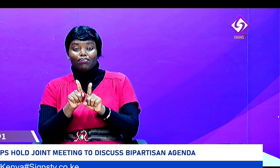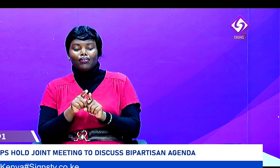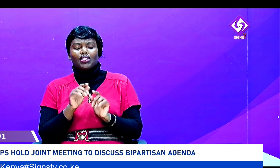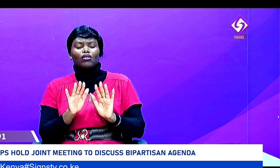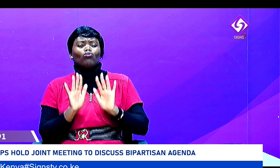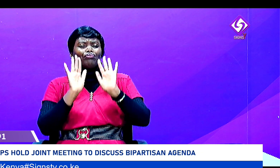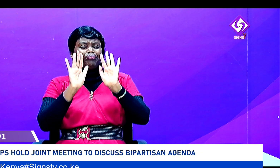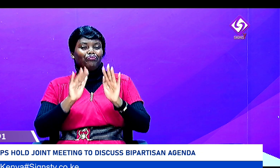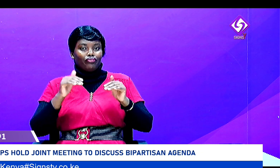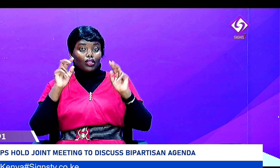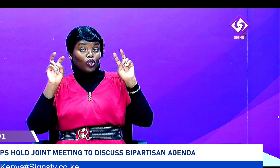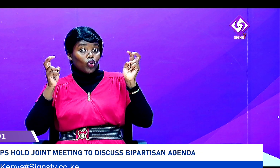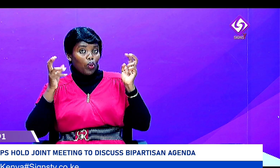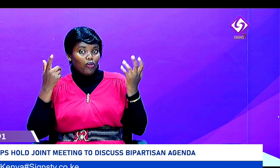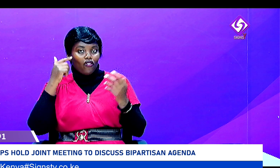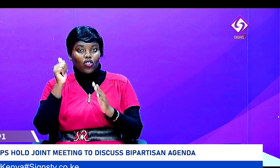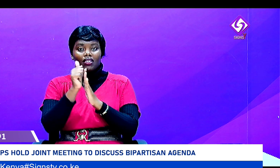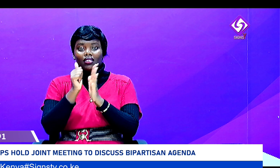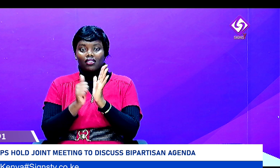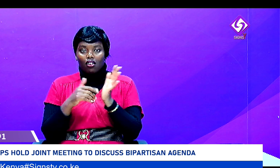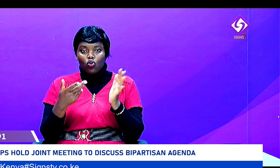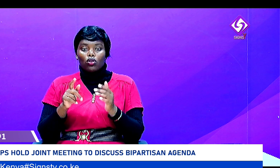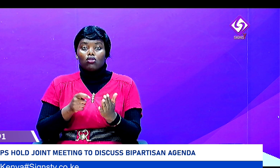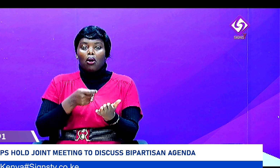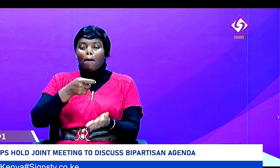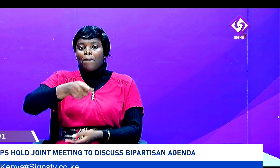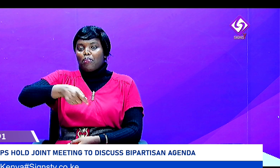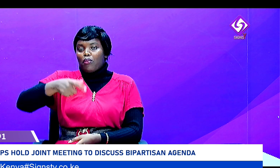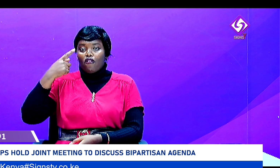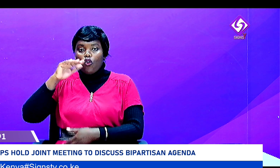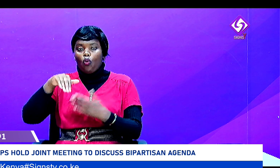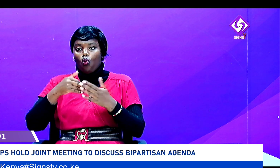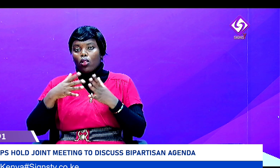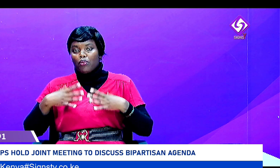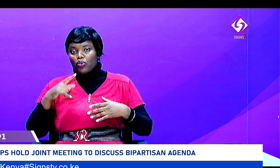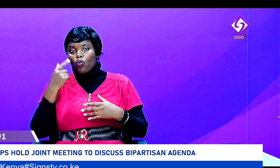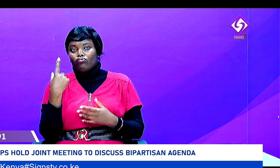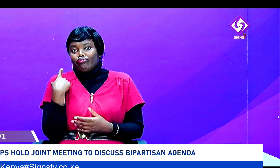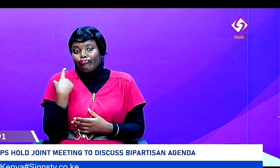and devising strategies to fast-track the remaining items.